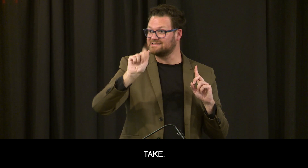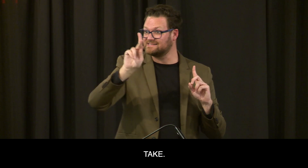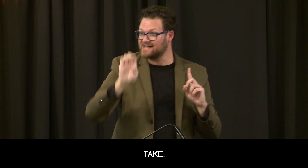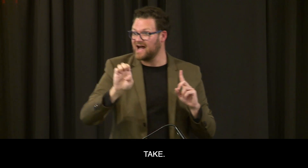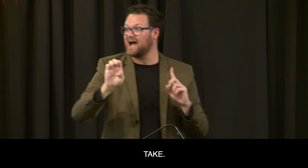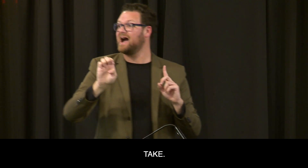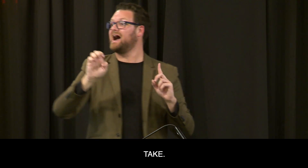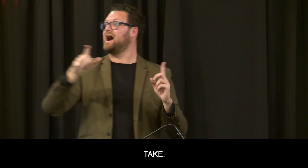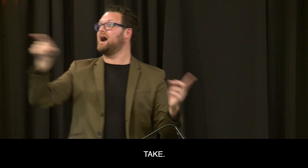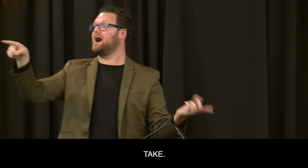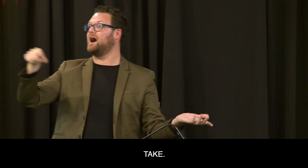take.